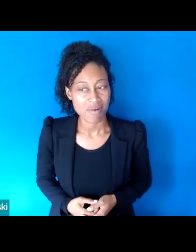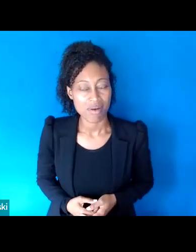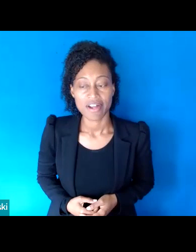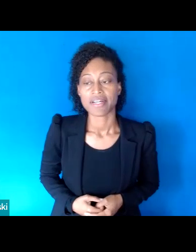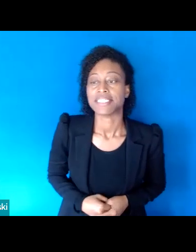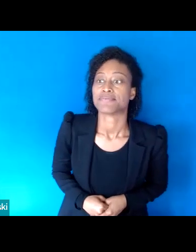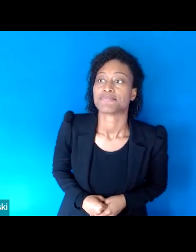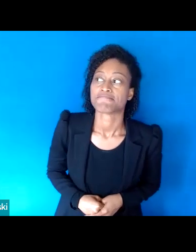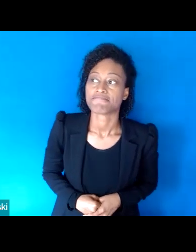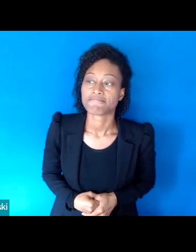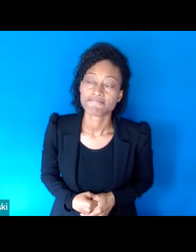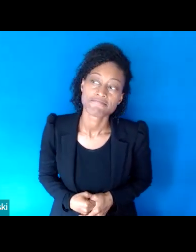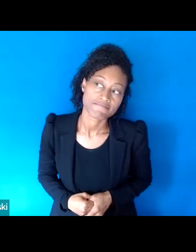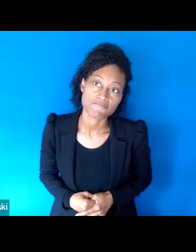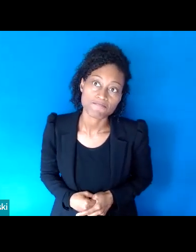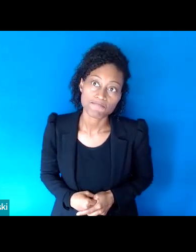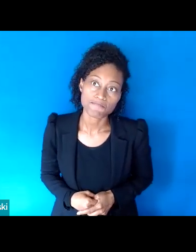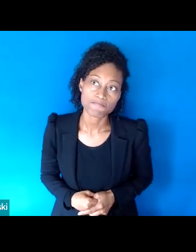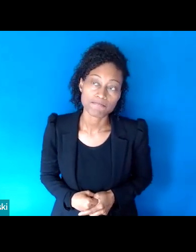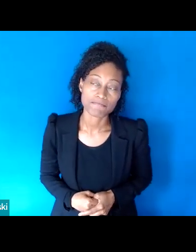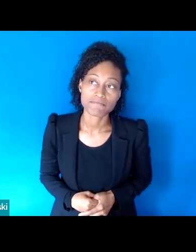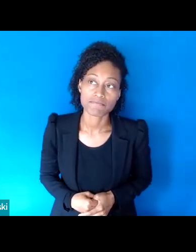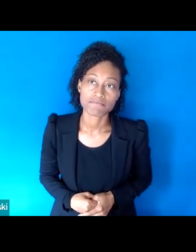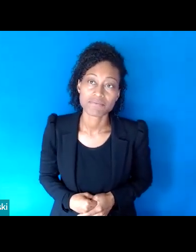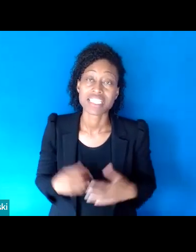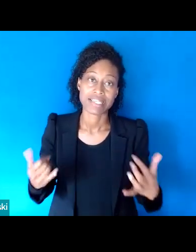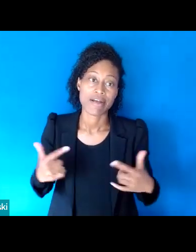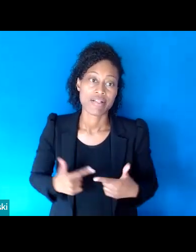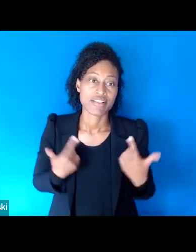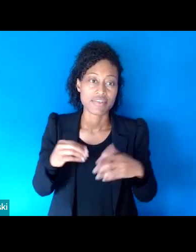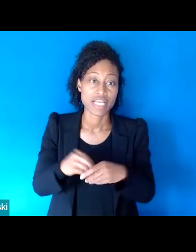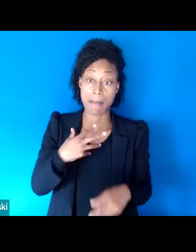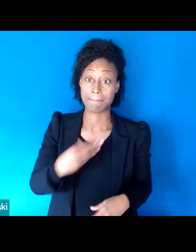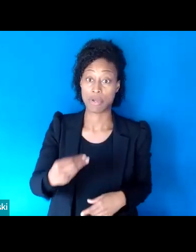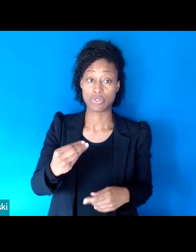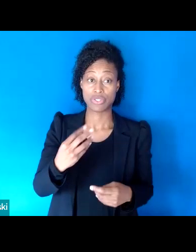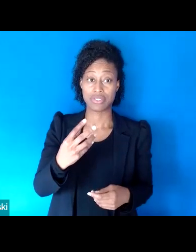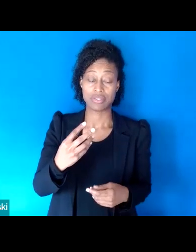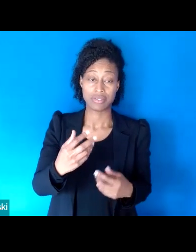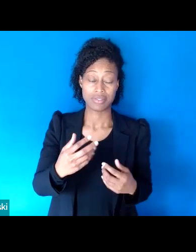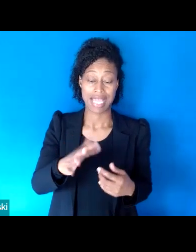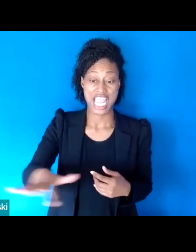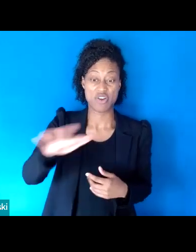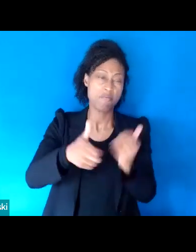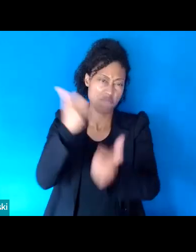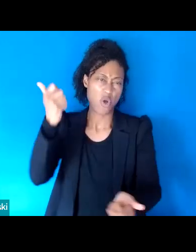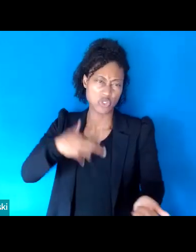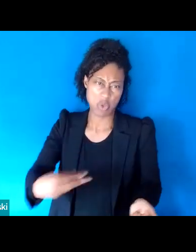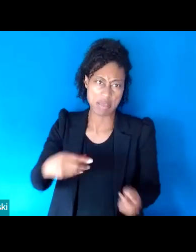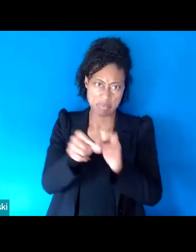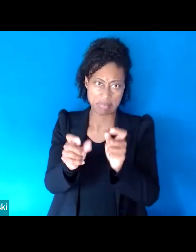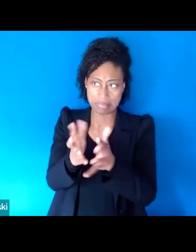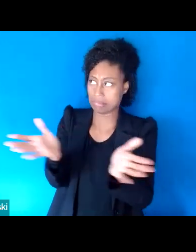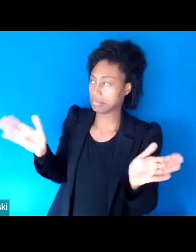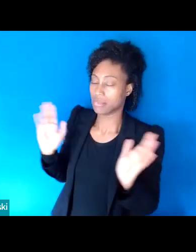just living in now living in predominantly white areas, there are a lot of things